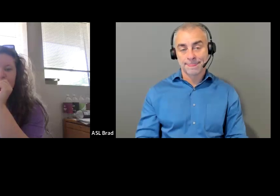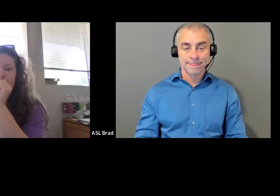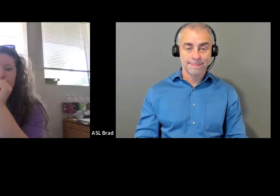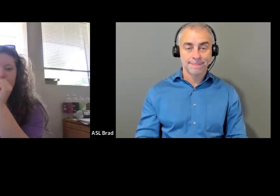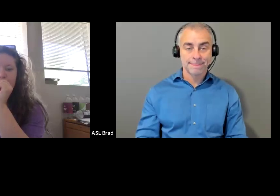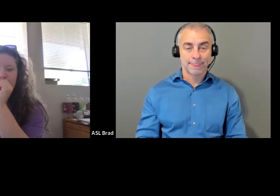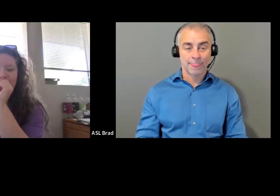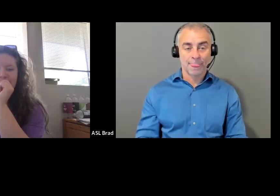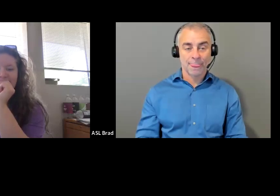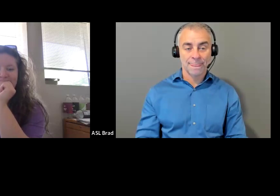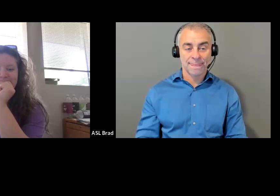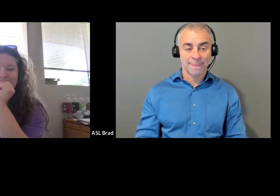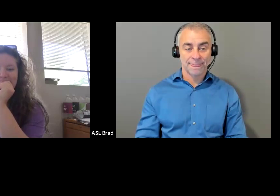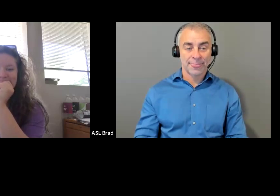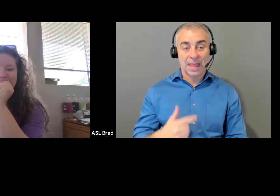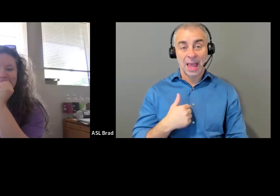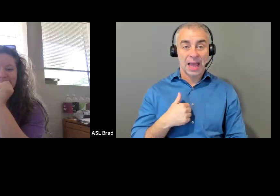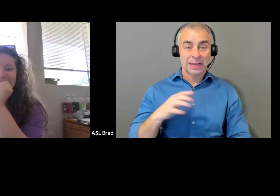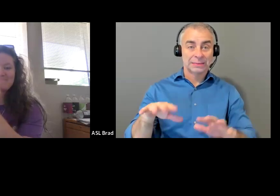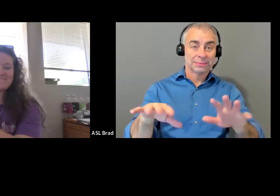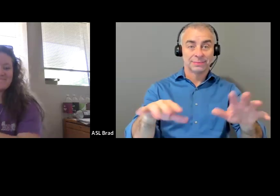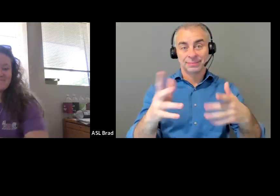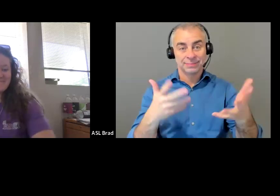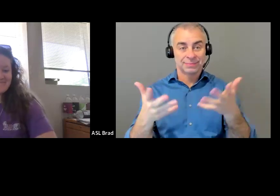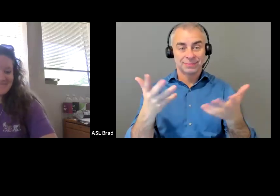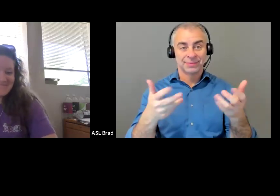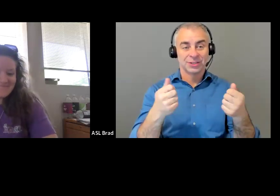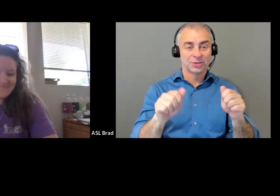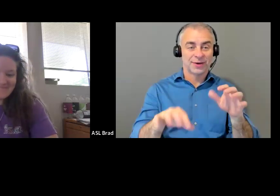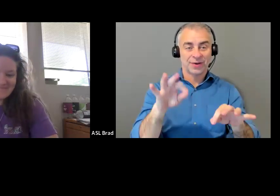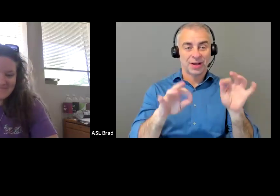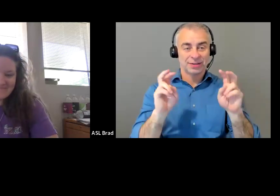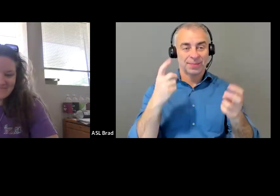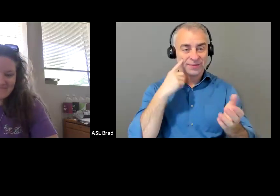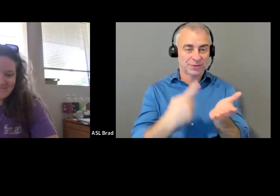I'm I'm grasping for topics here, folks.